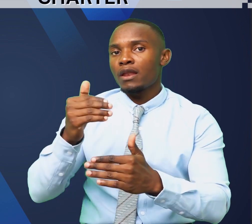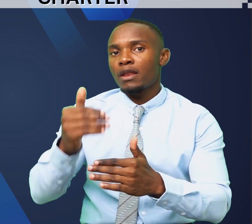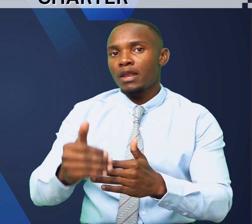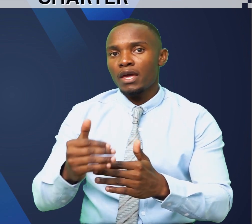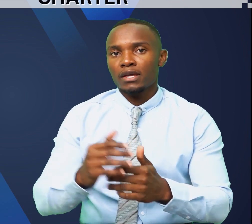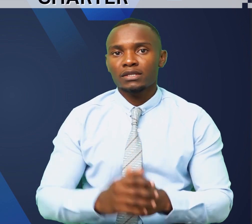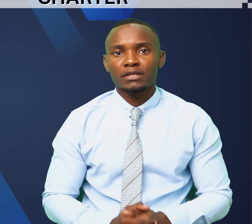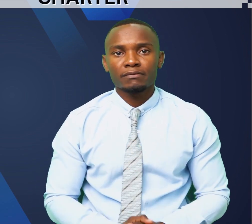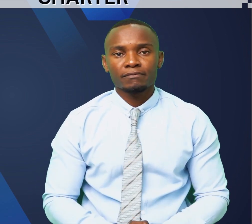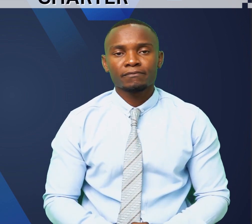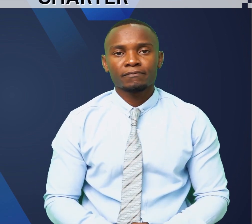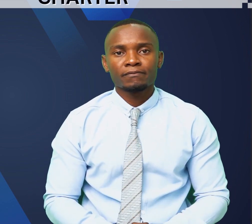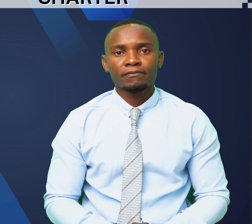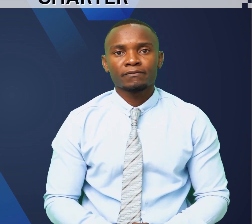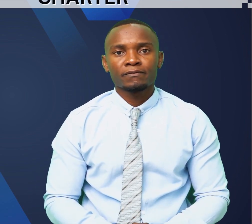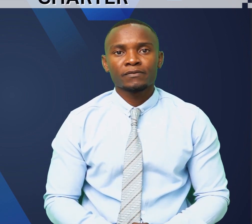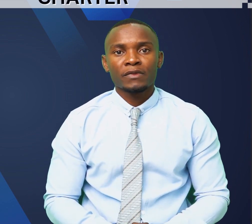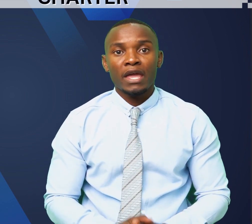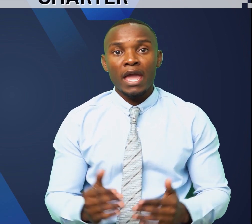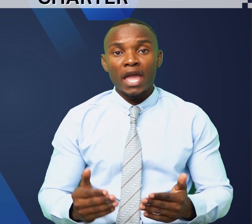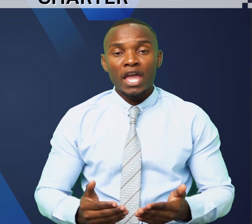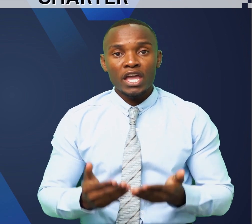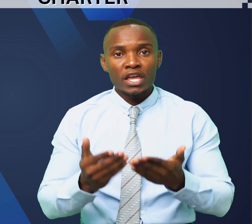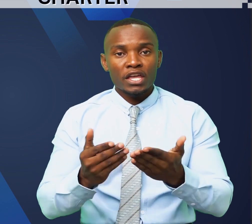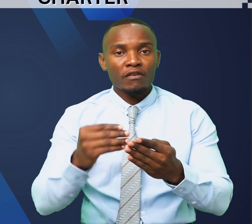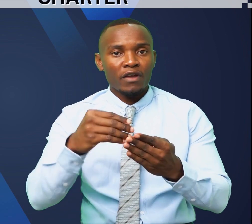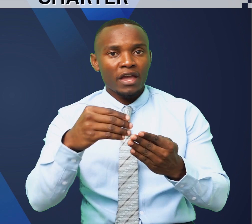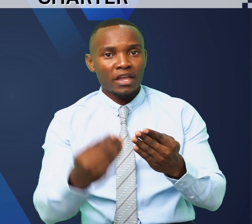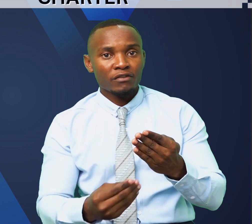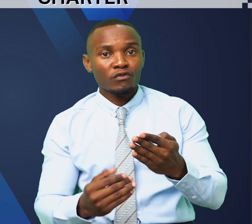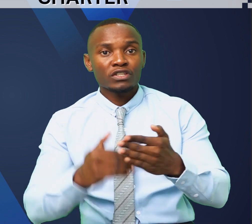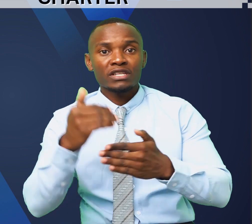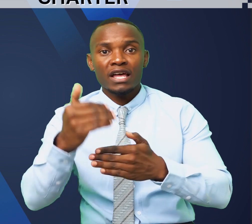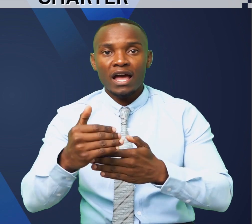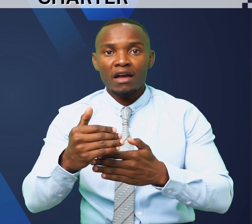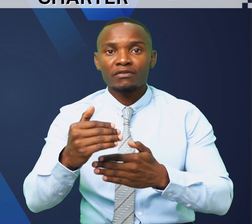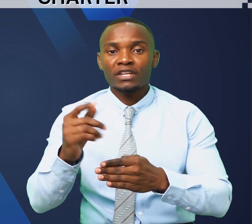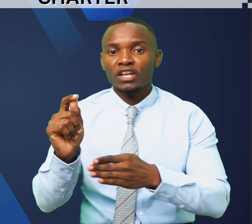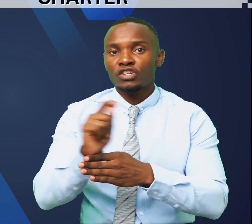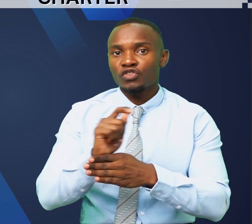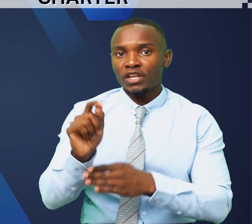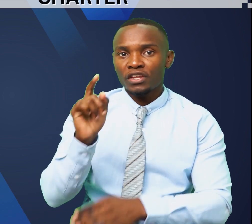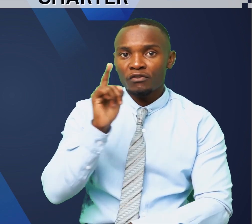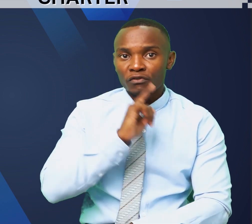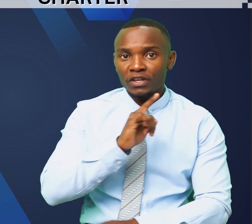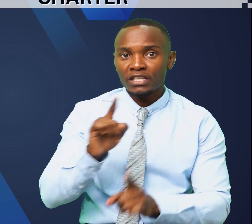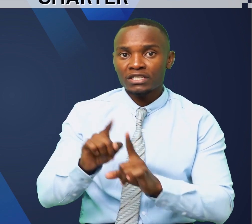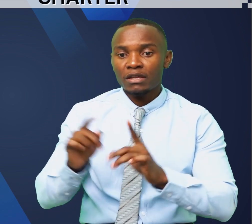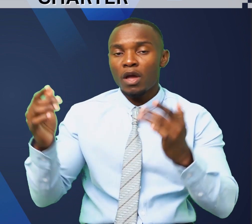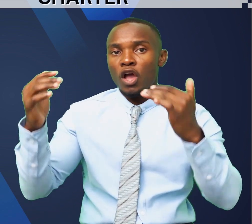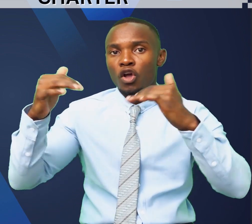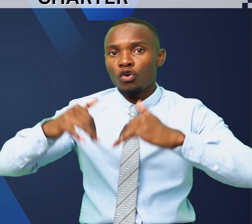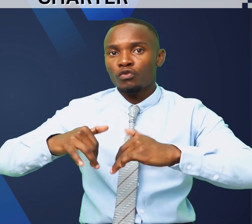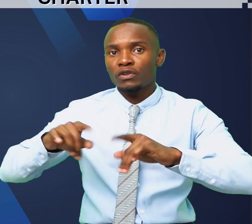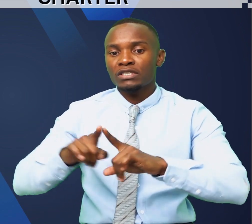rendered, issue invoice after completion of training, conference, and extension